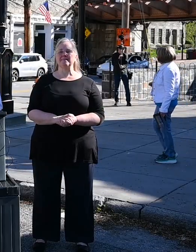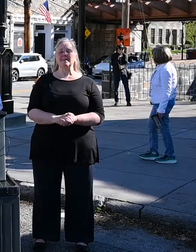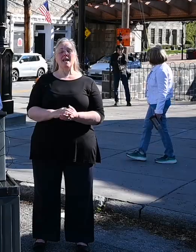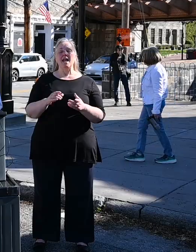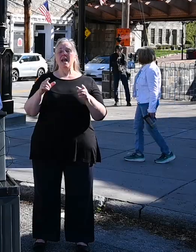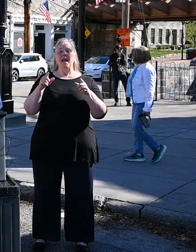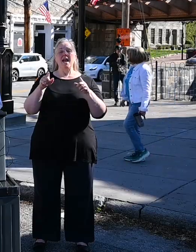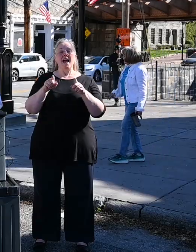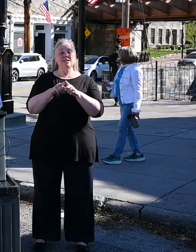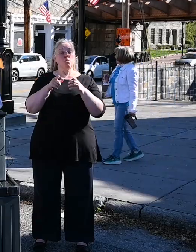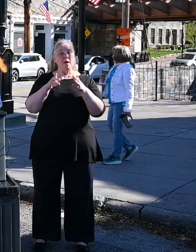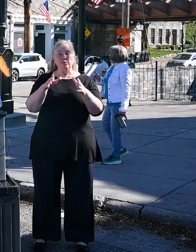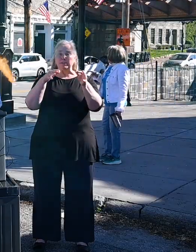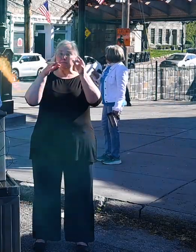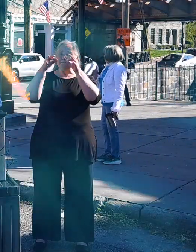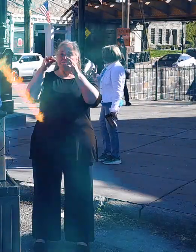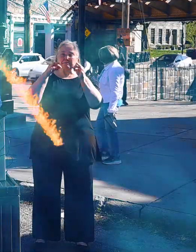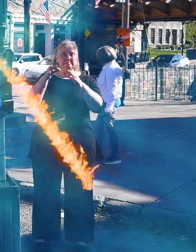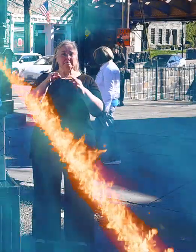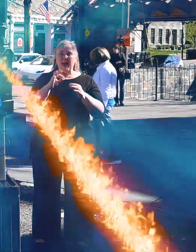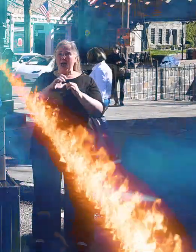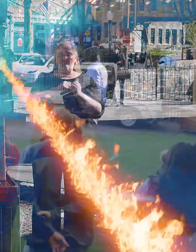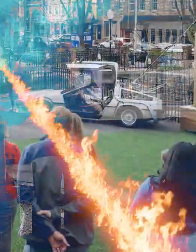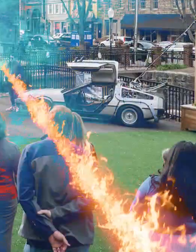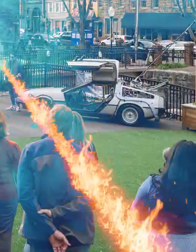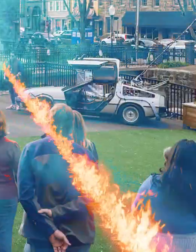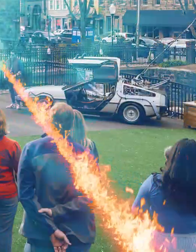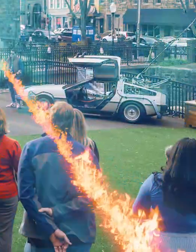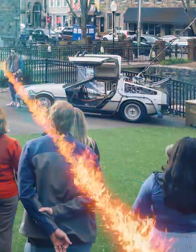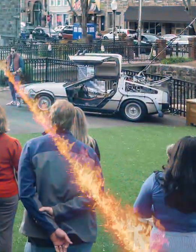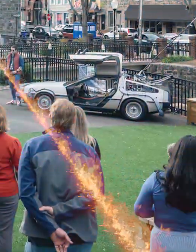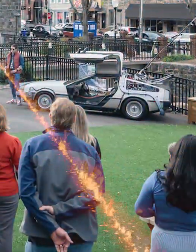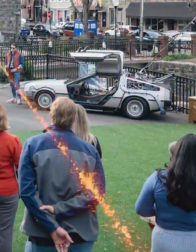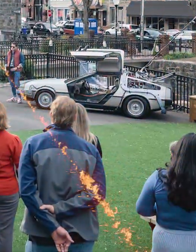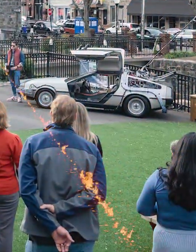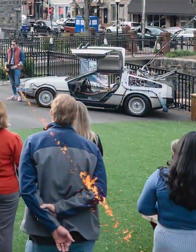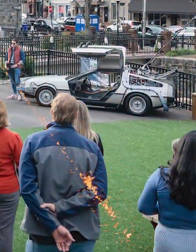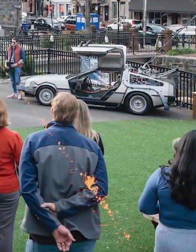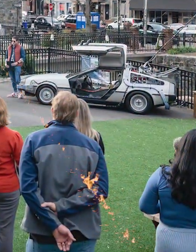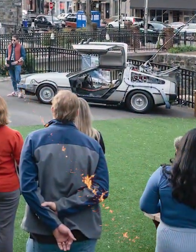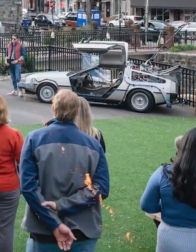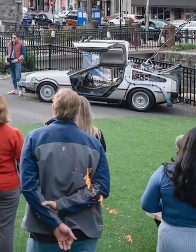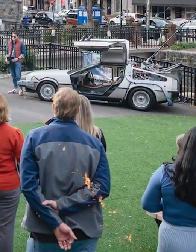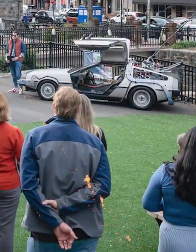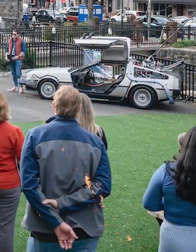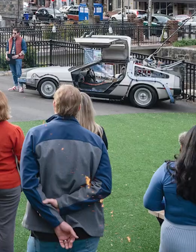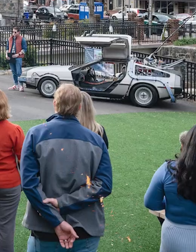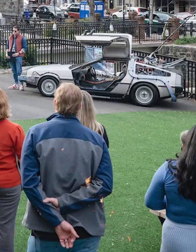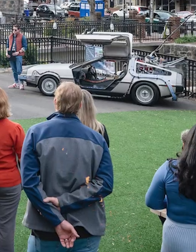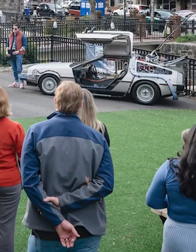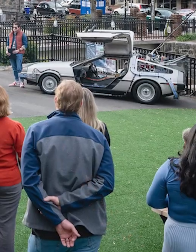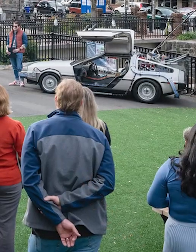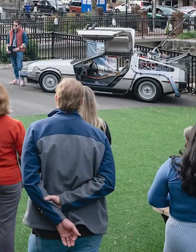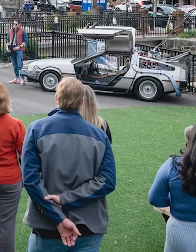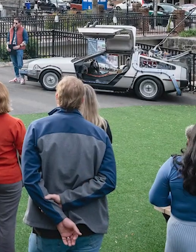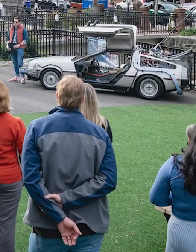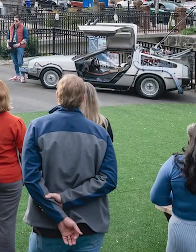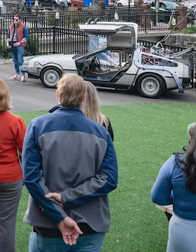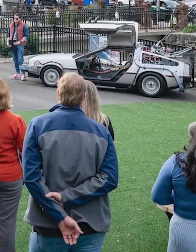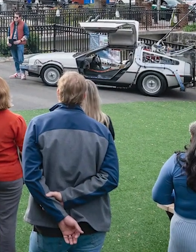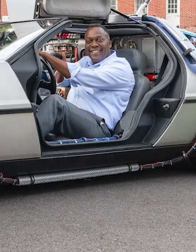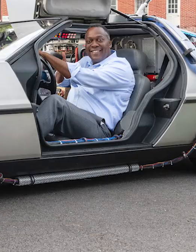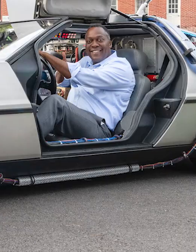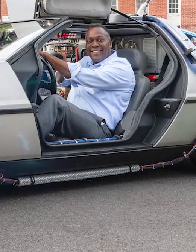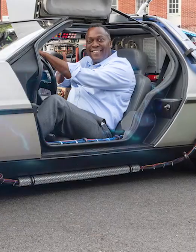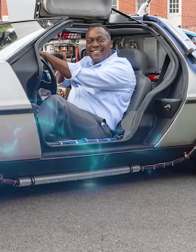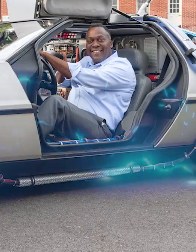As a way of explanation is kind of how we got here today. For those that don't know, October 21st is Back to the Future Day.